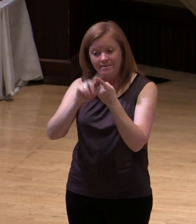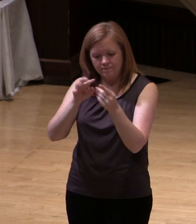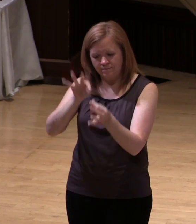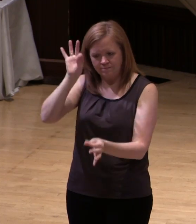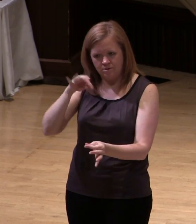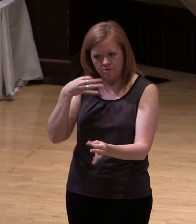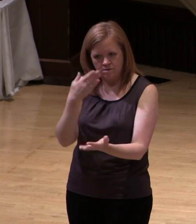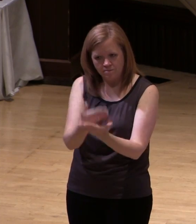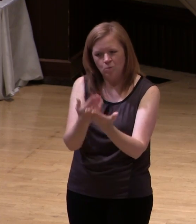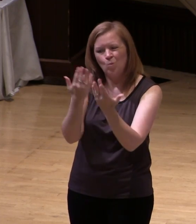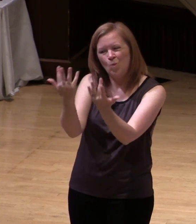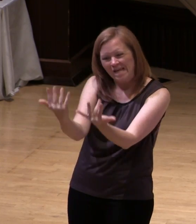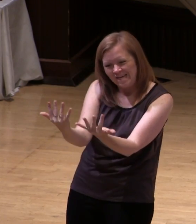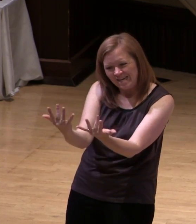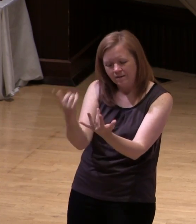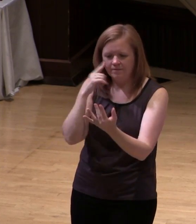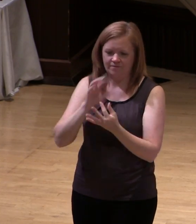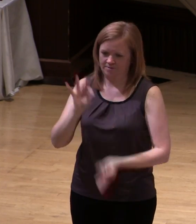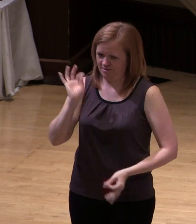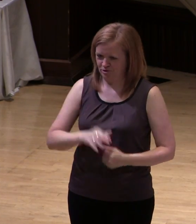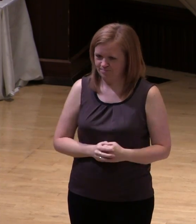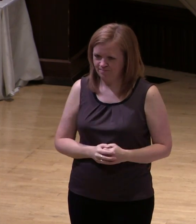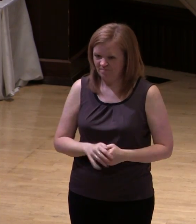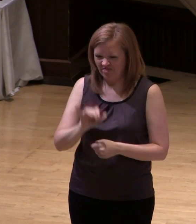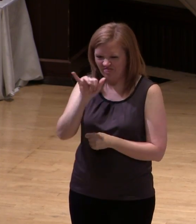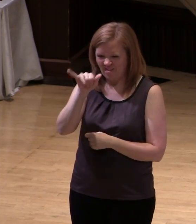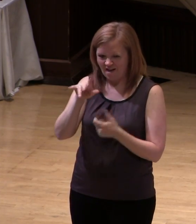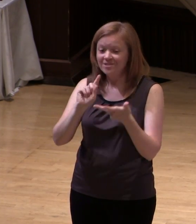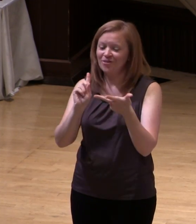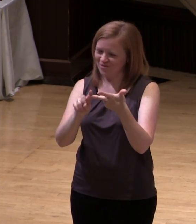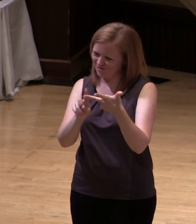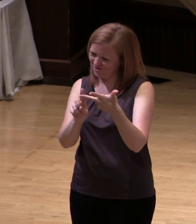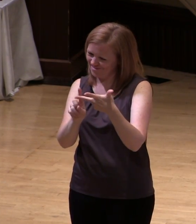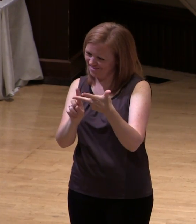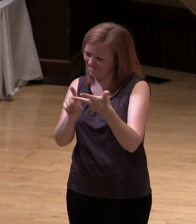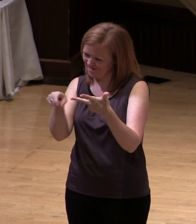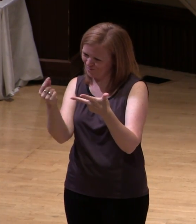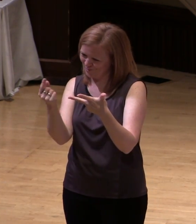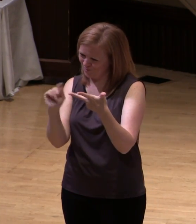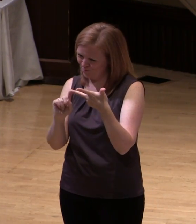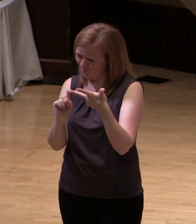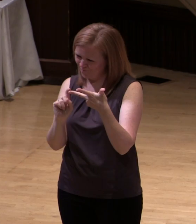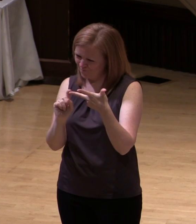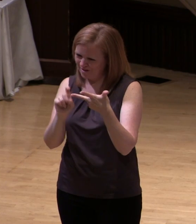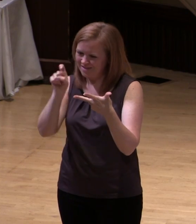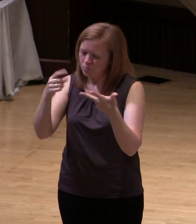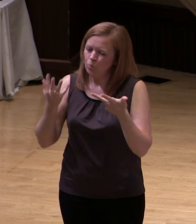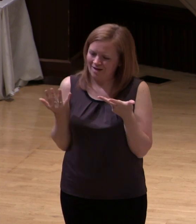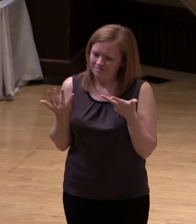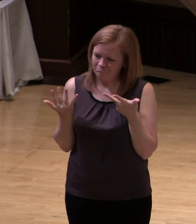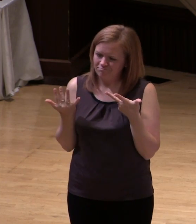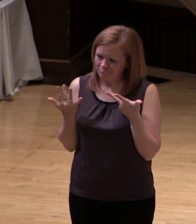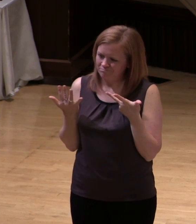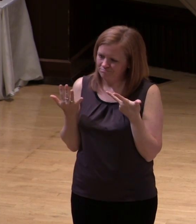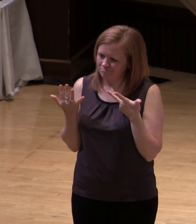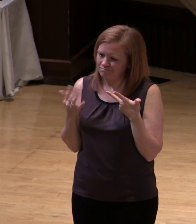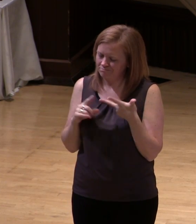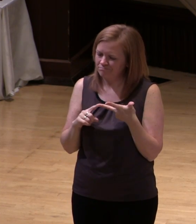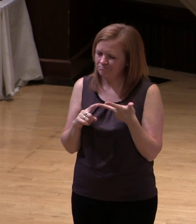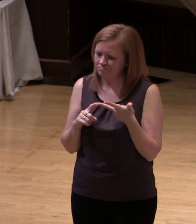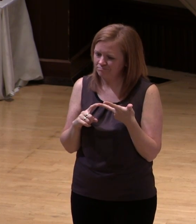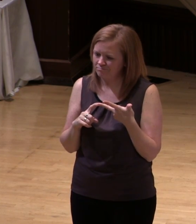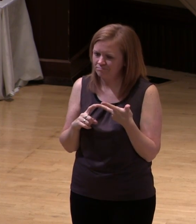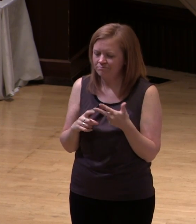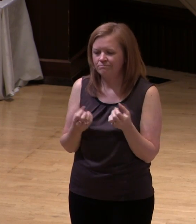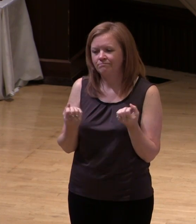Wait for the Spirit. And that is the third thing that we need to do. We need to wait.